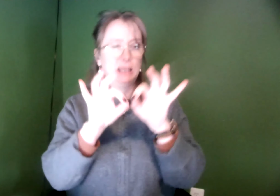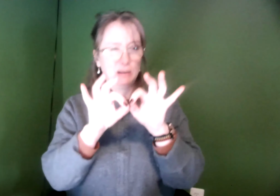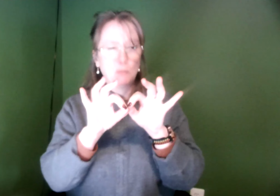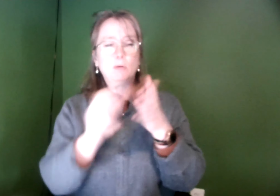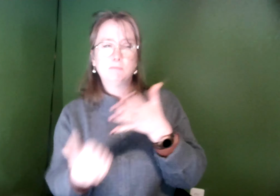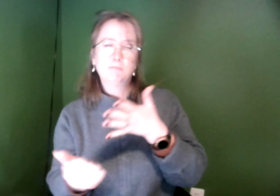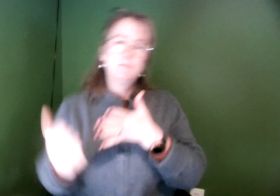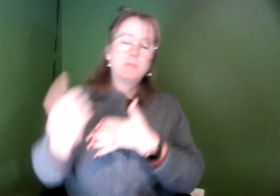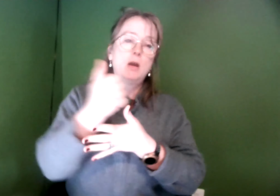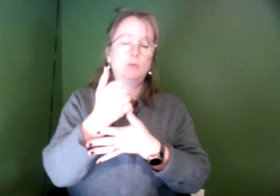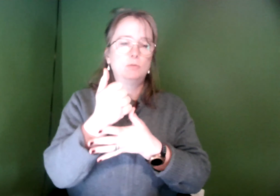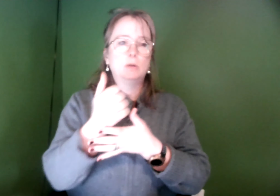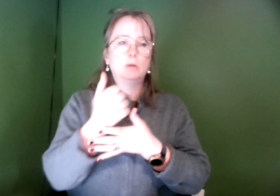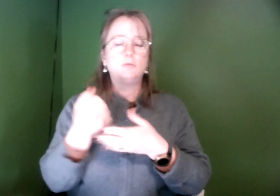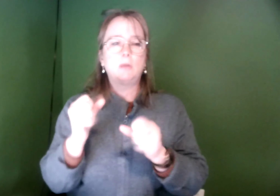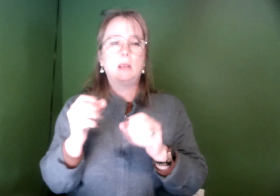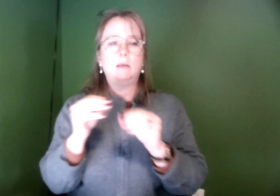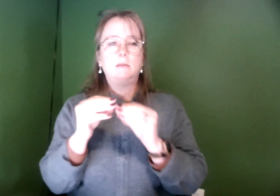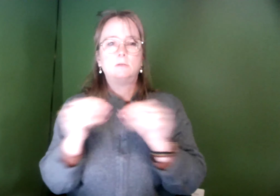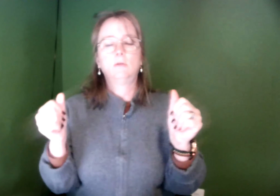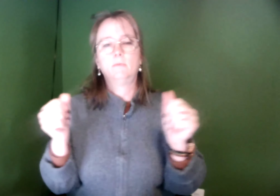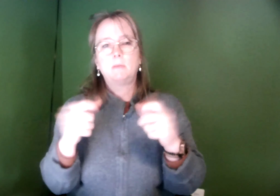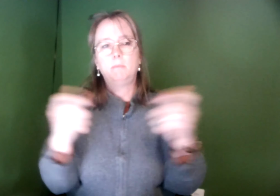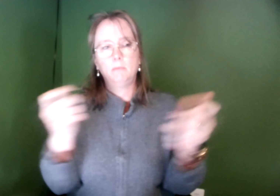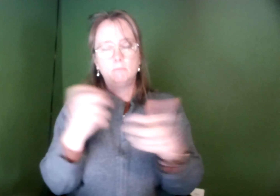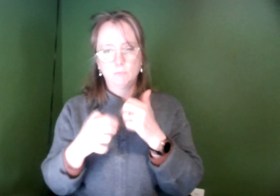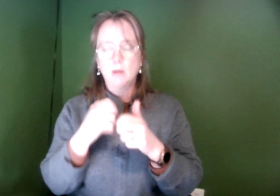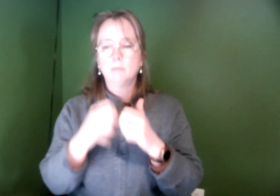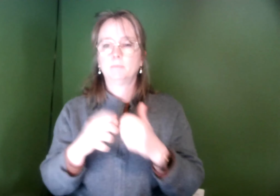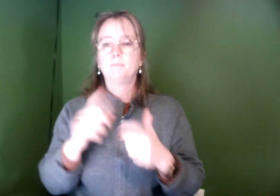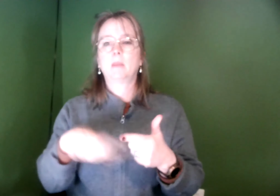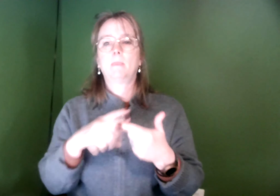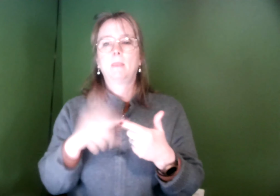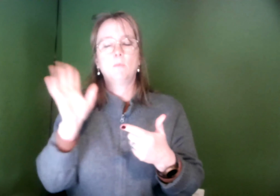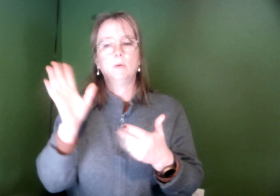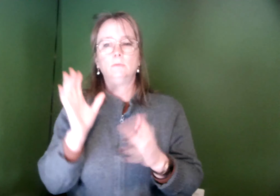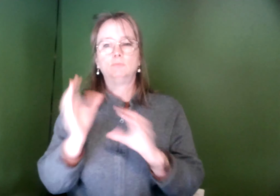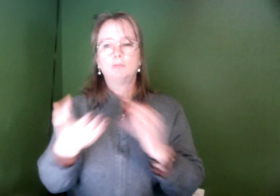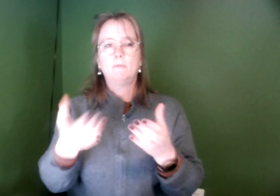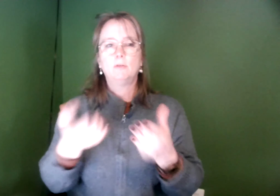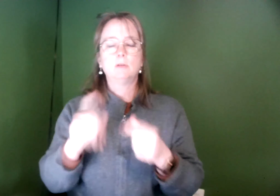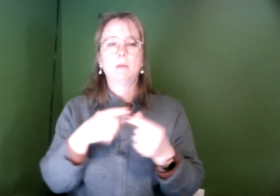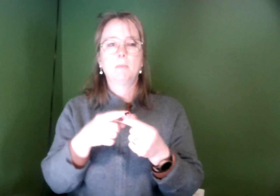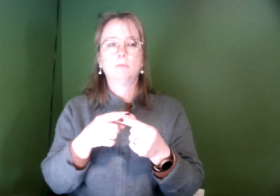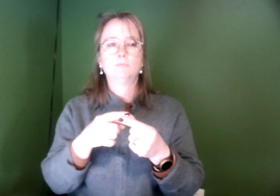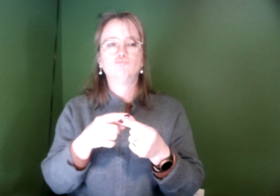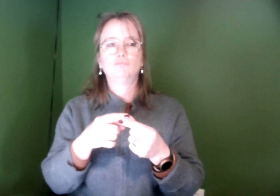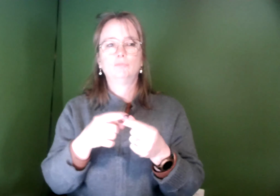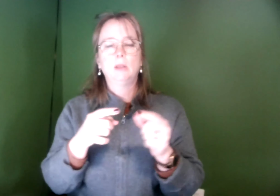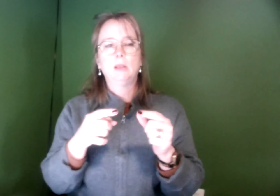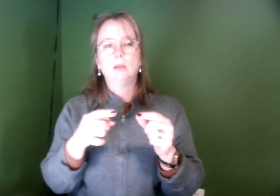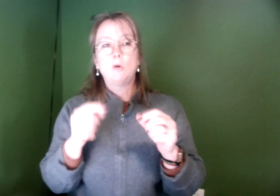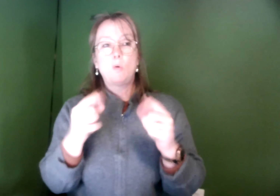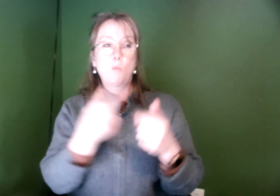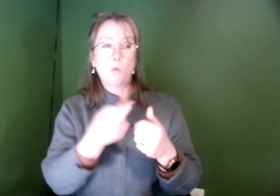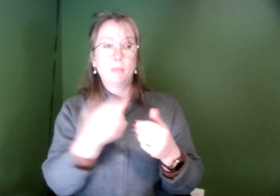are the biggest things. And we're going to have conversations about trade-offs. You could put a lot into like one thing and try to change it a